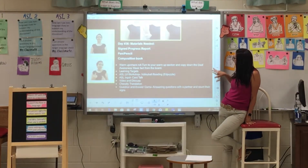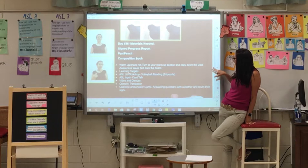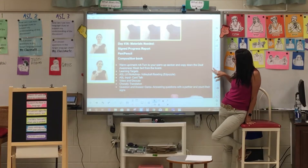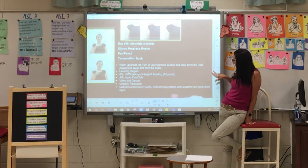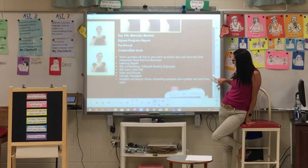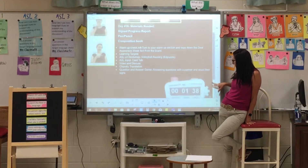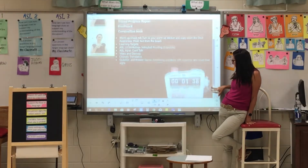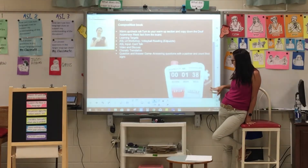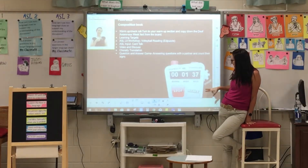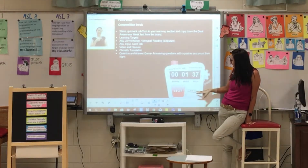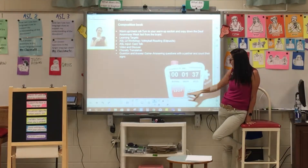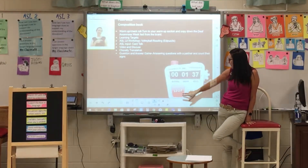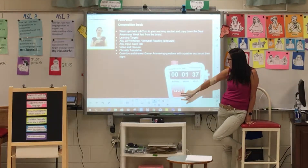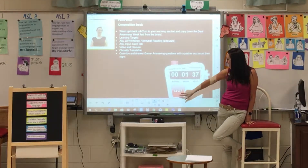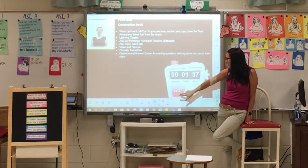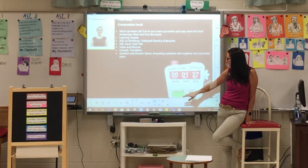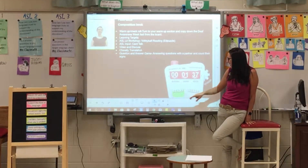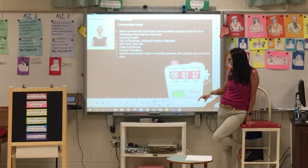Forget about that timer.